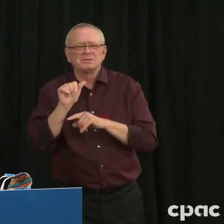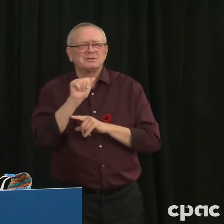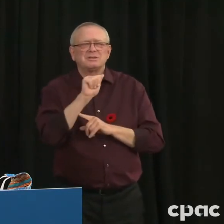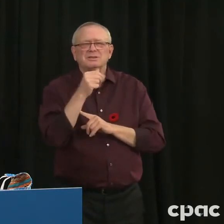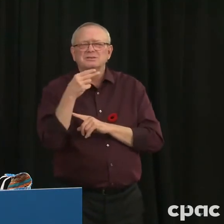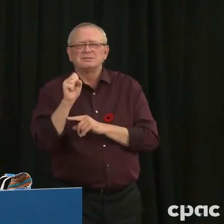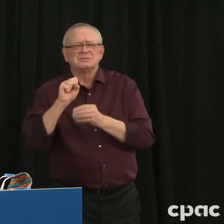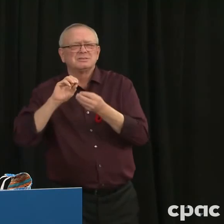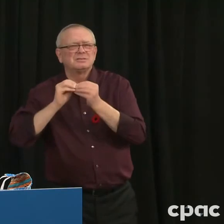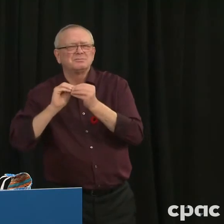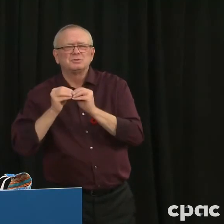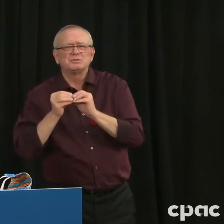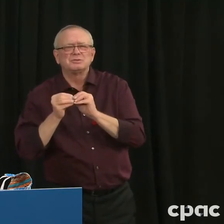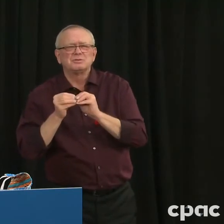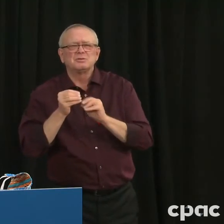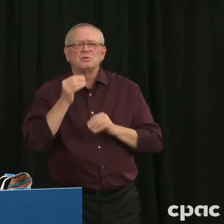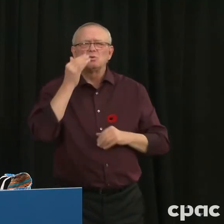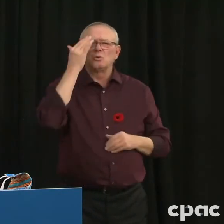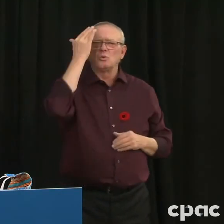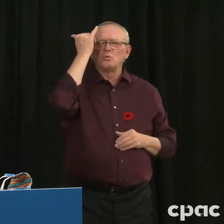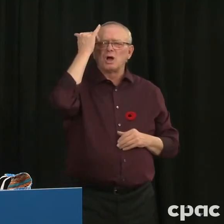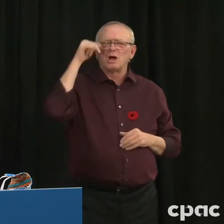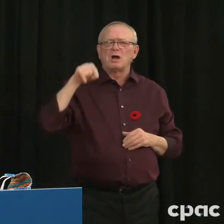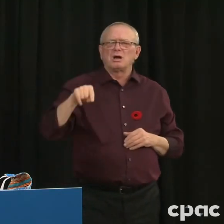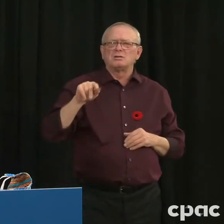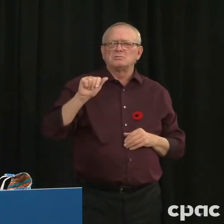date? And do you have plans to share it soon?